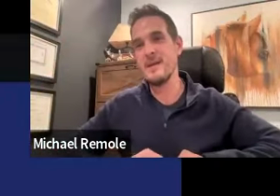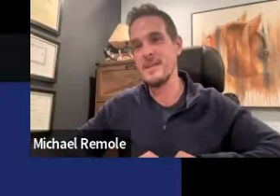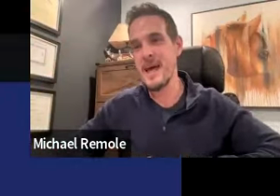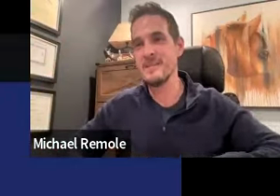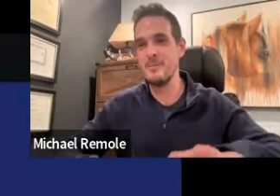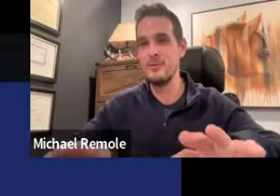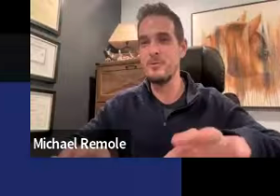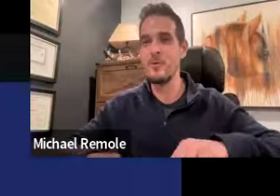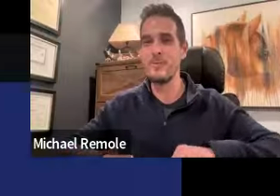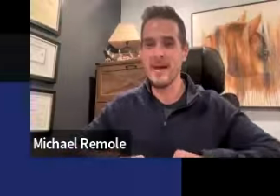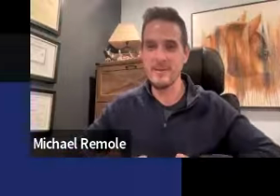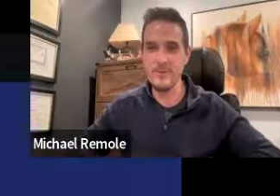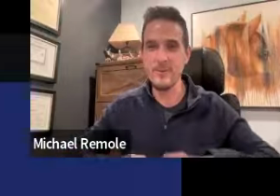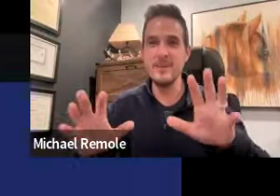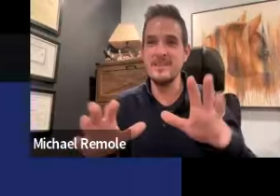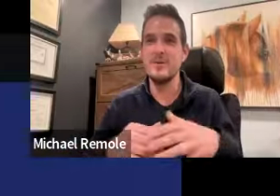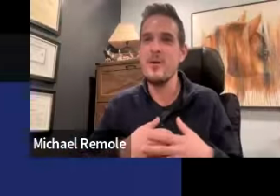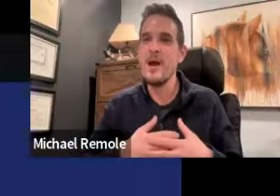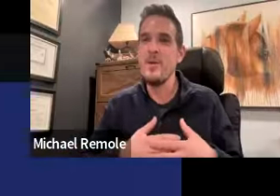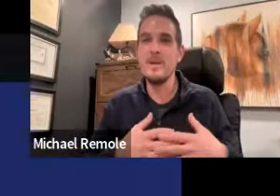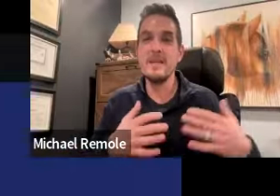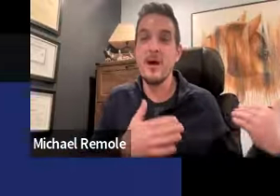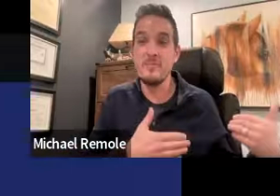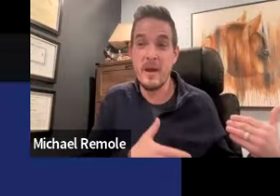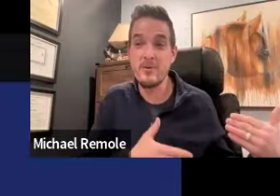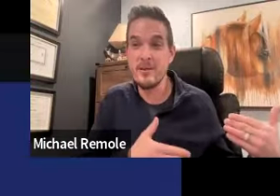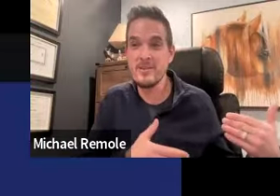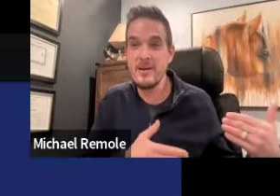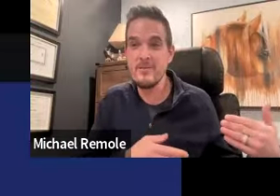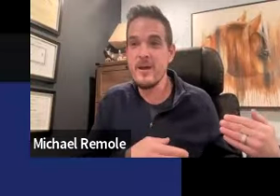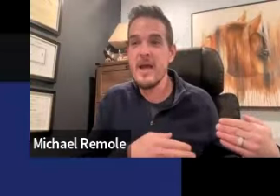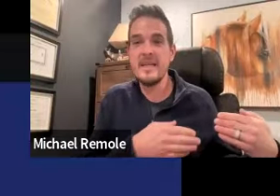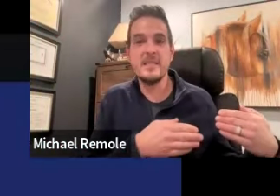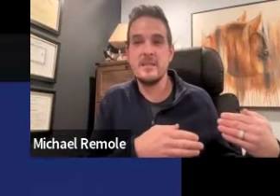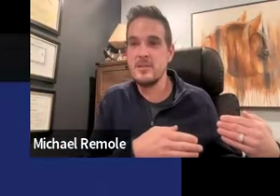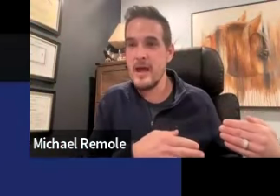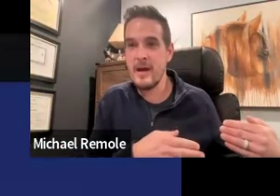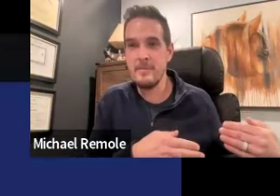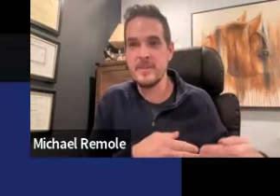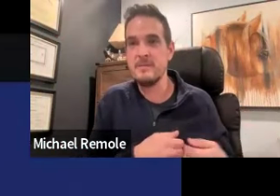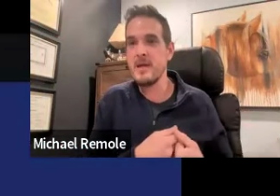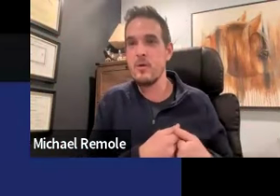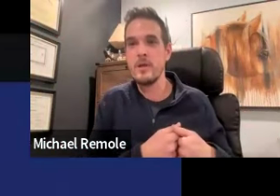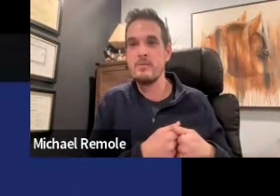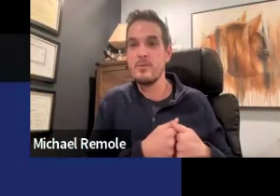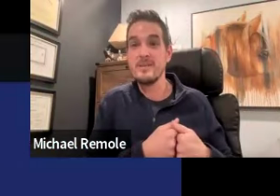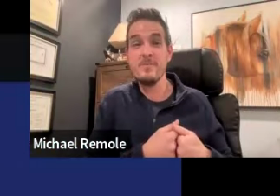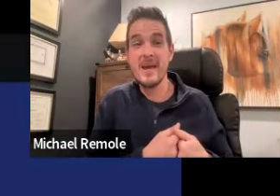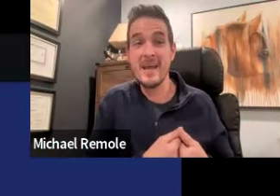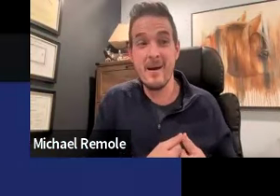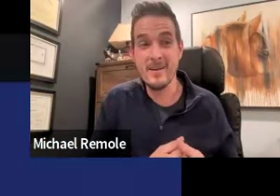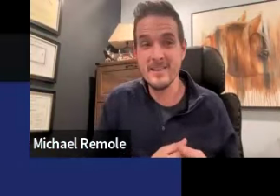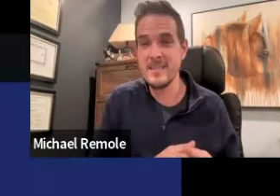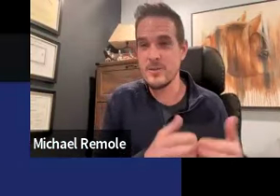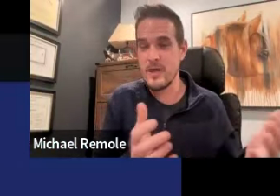ball and that we would roll it back and forth. And so we did a lot of parallel stuff. I didn't make a whole lot of requests of